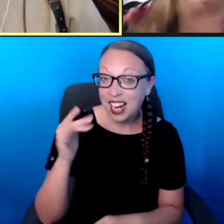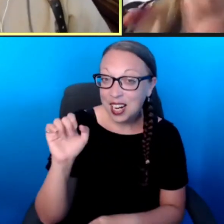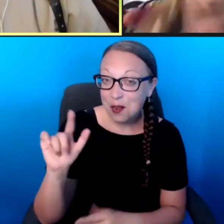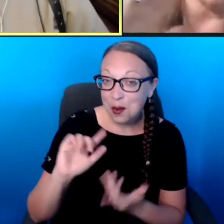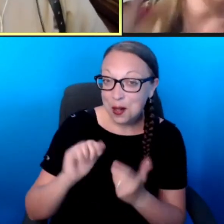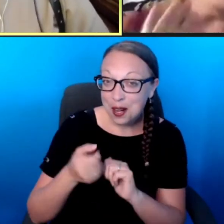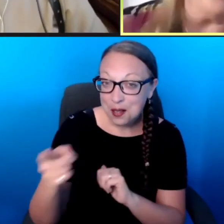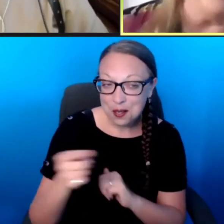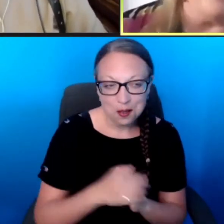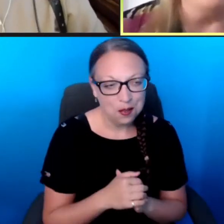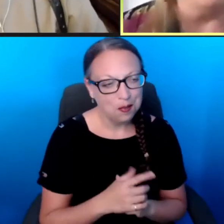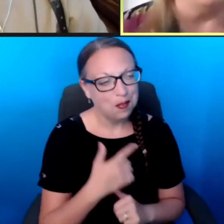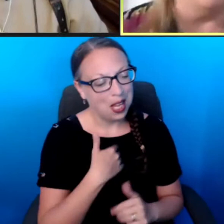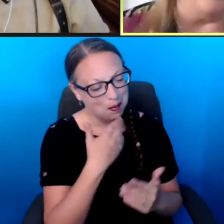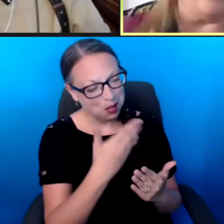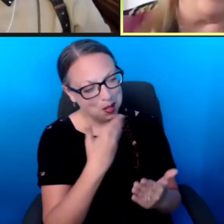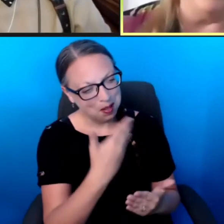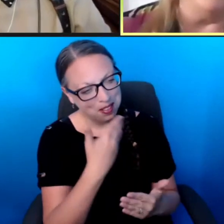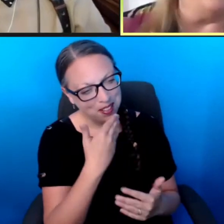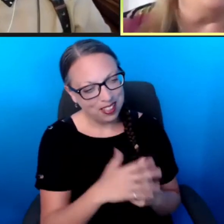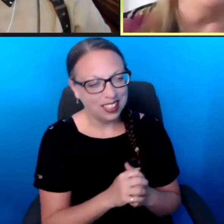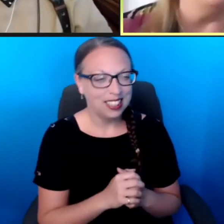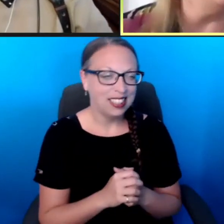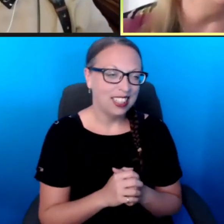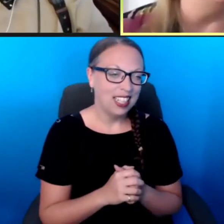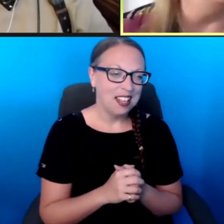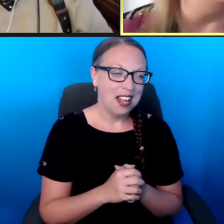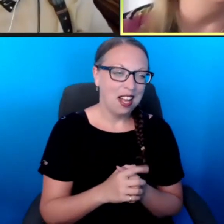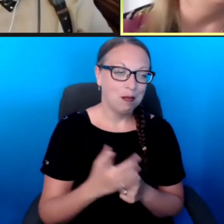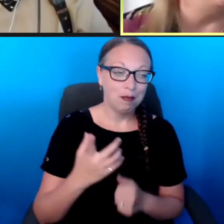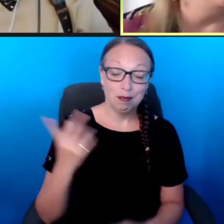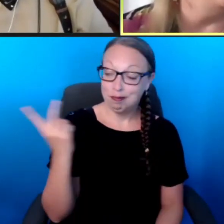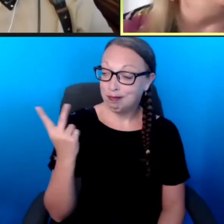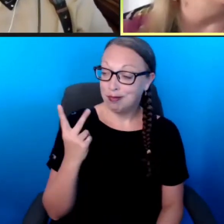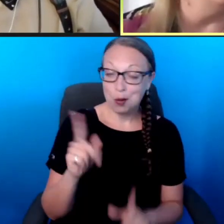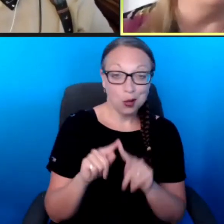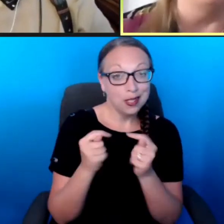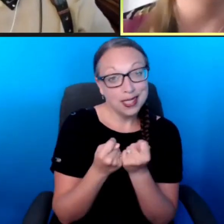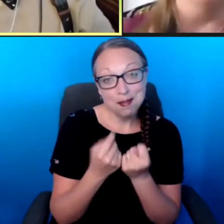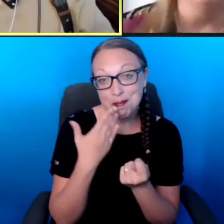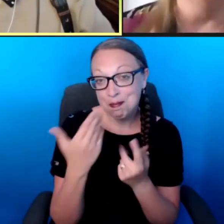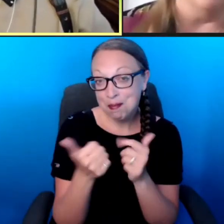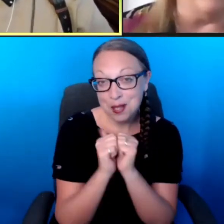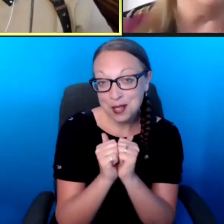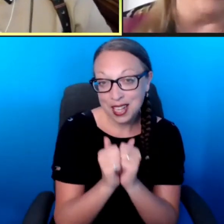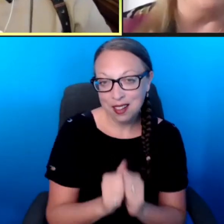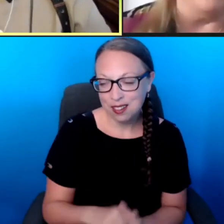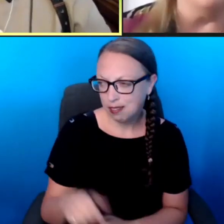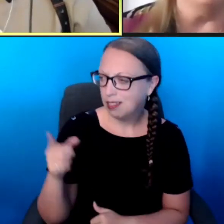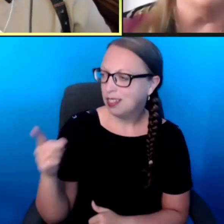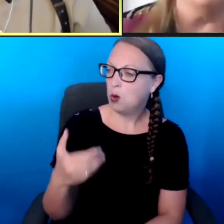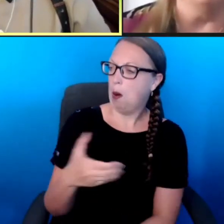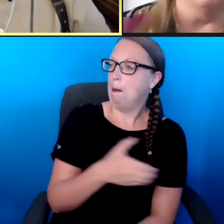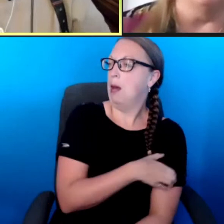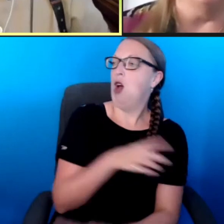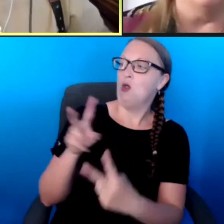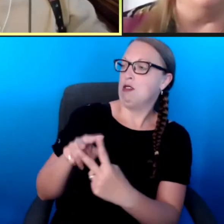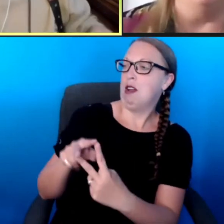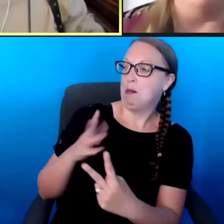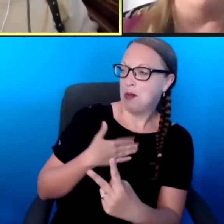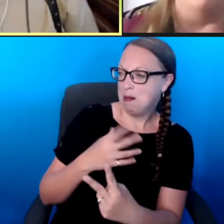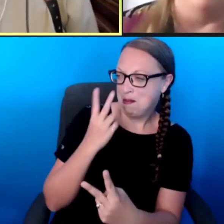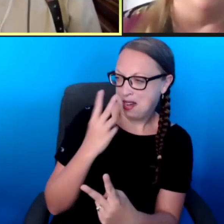you? Good. I'm good. We're a team. We're better together. So. Well, you're a power couple in my eyes. That's for